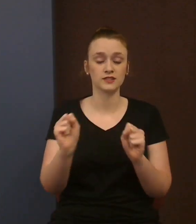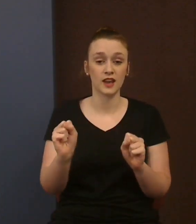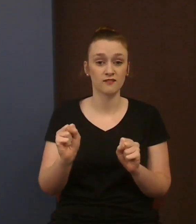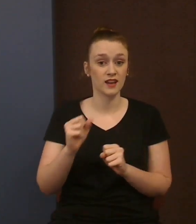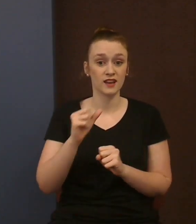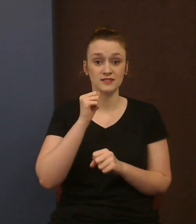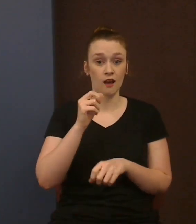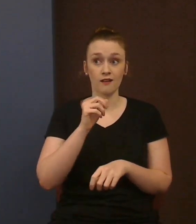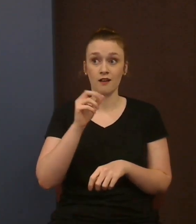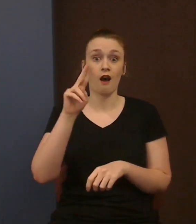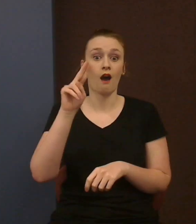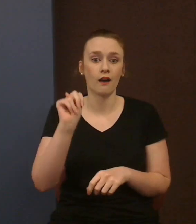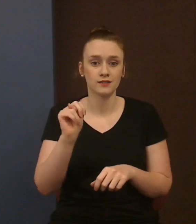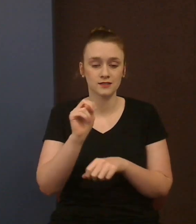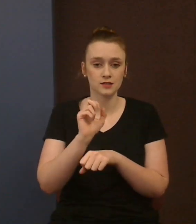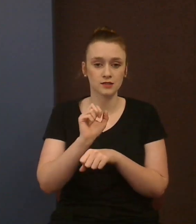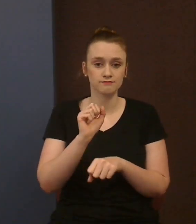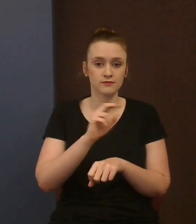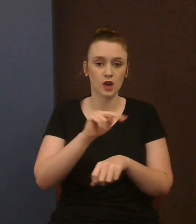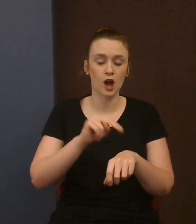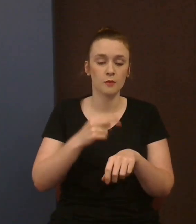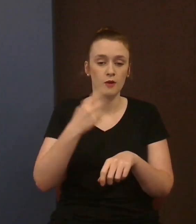week, overtime and Sundays, no pay.